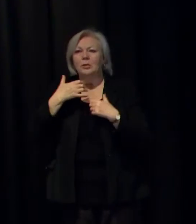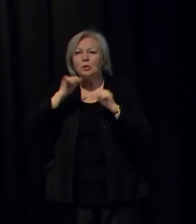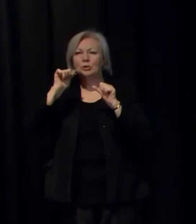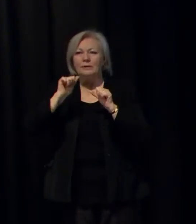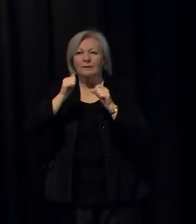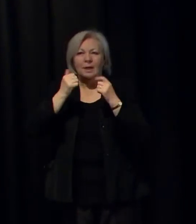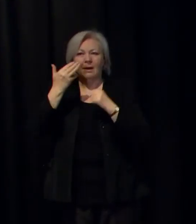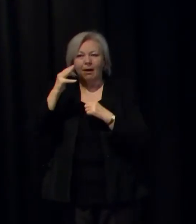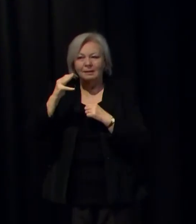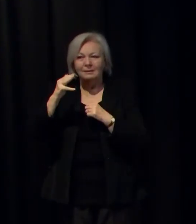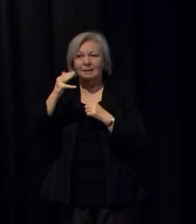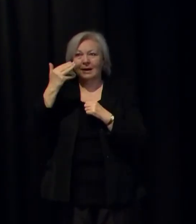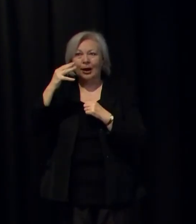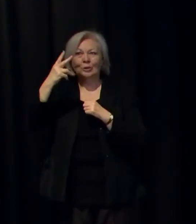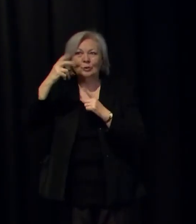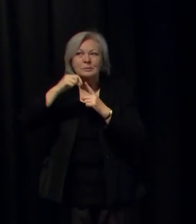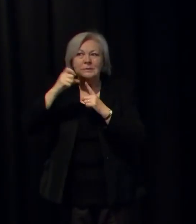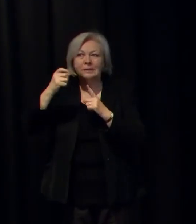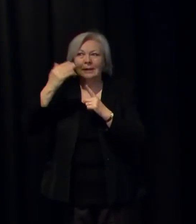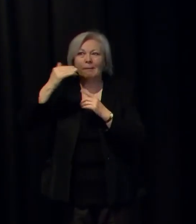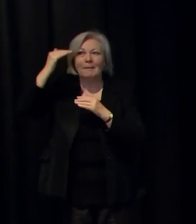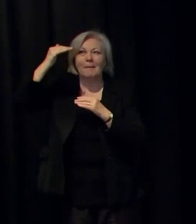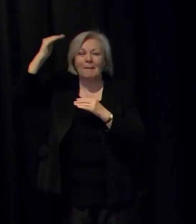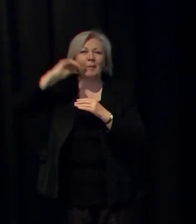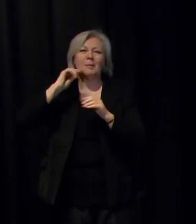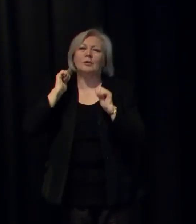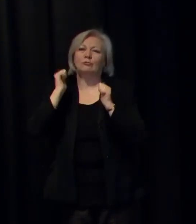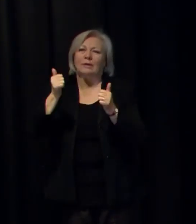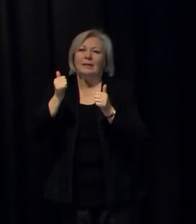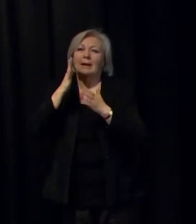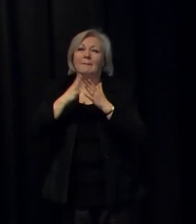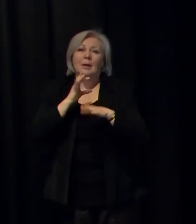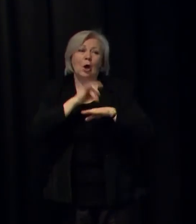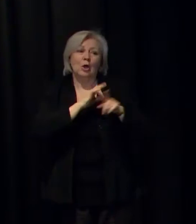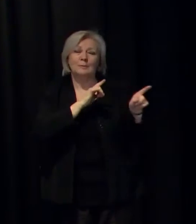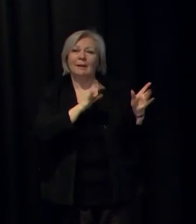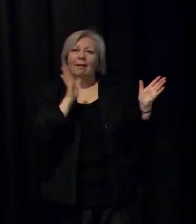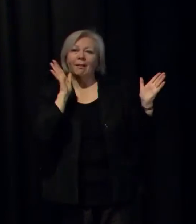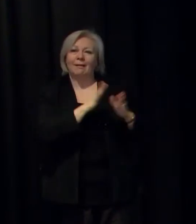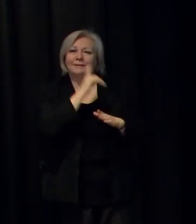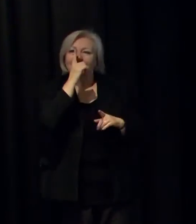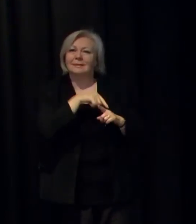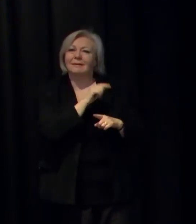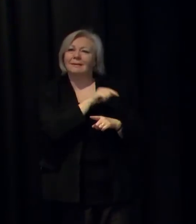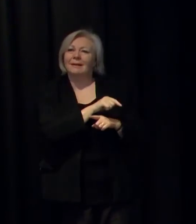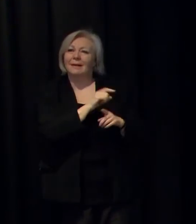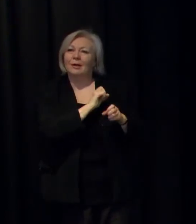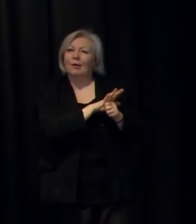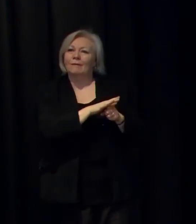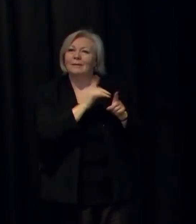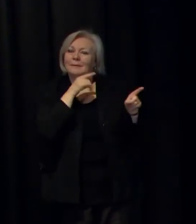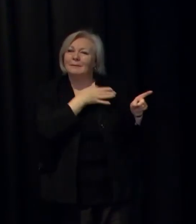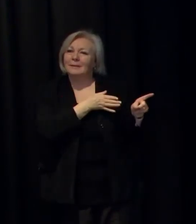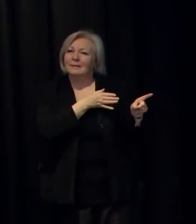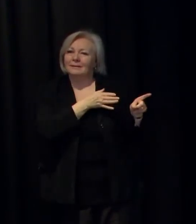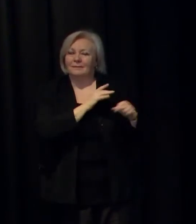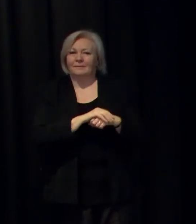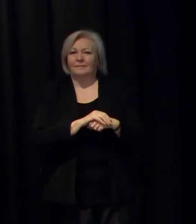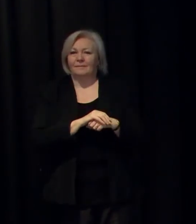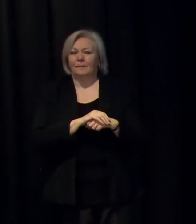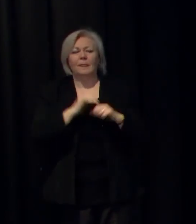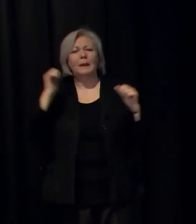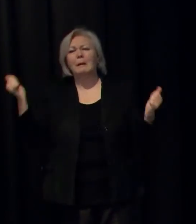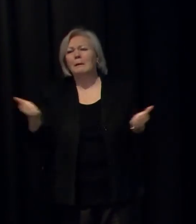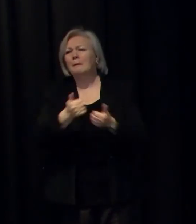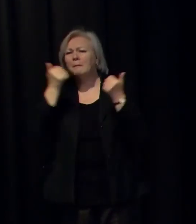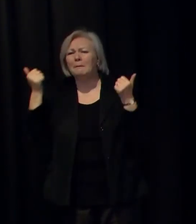as we can go, that'll be less people in hospital really, really sick. So there are appointments available. There have never been more appointments available